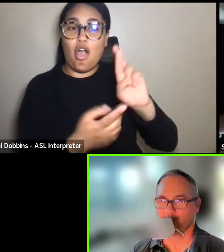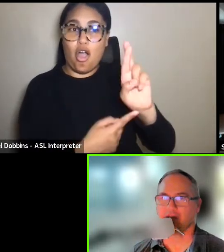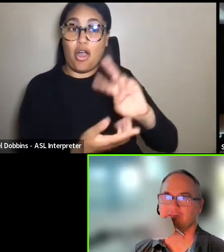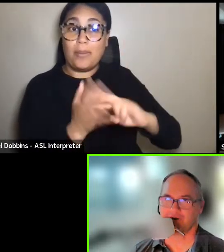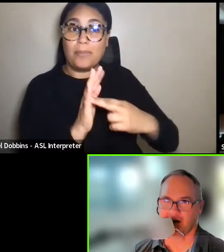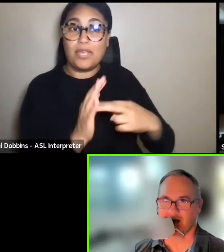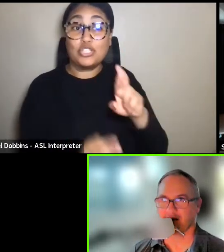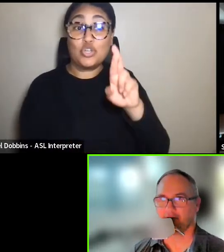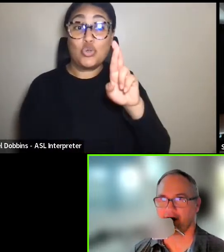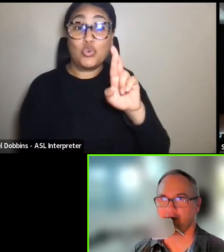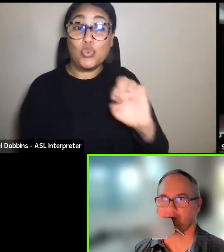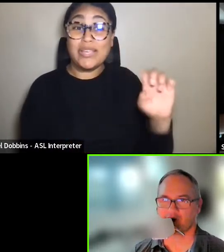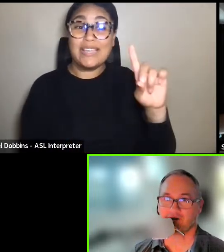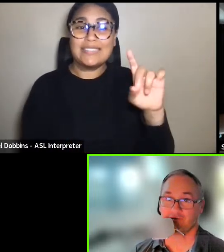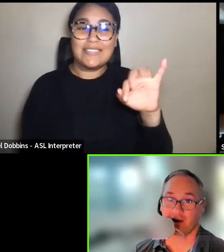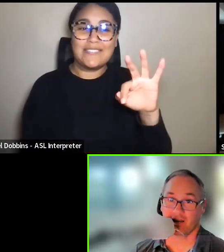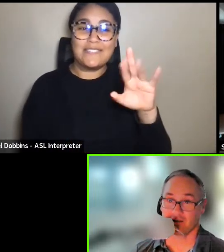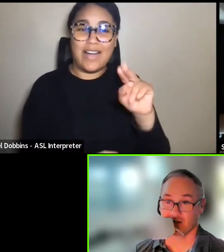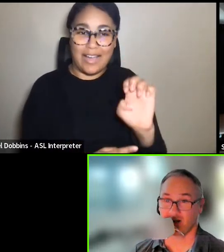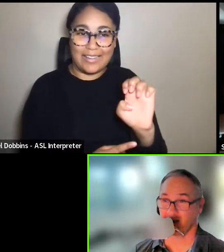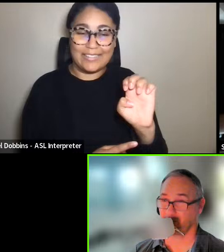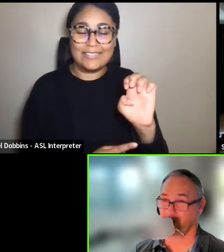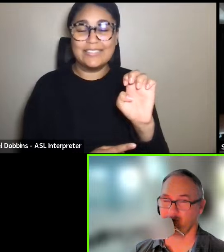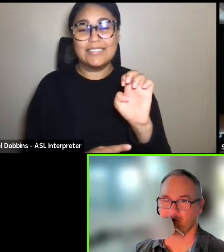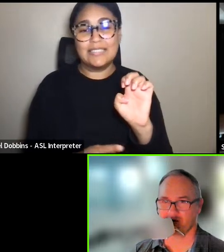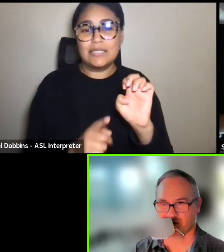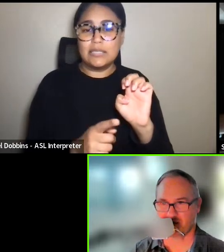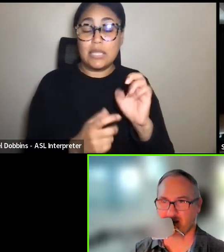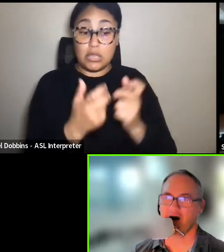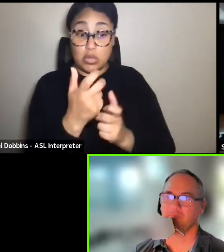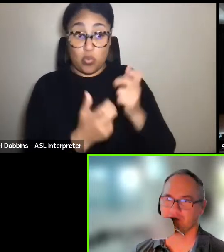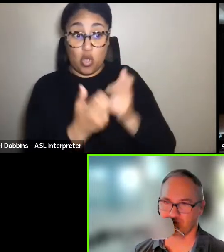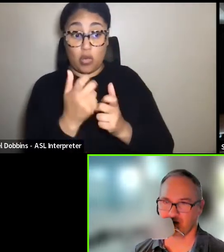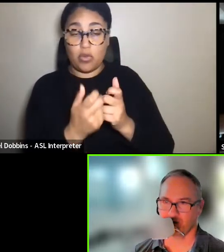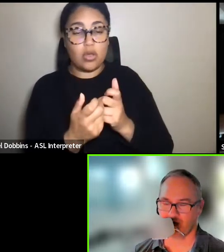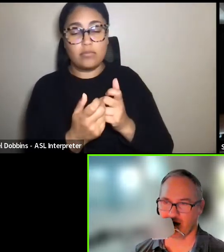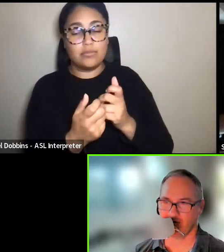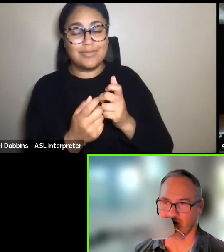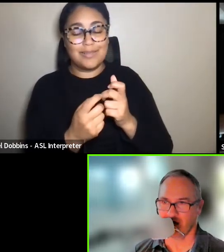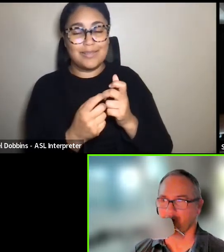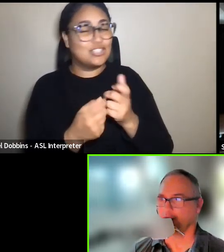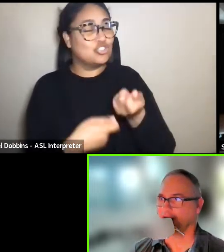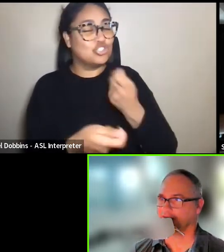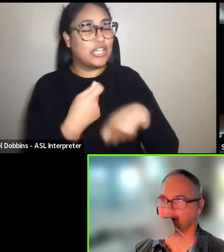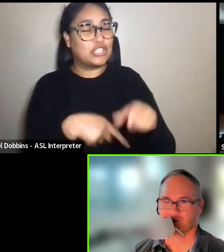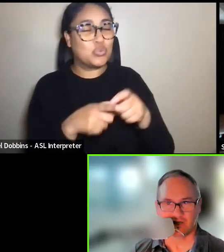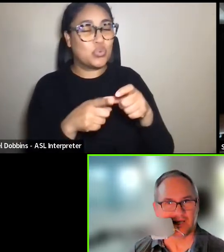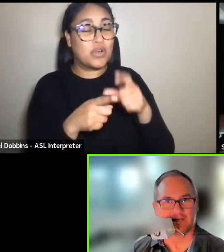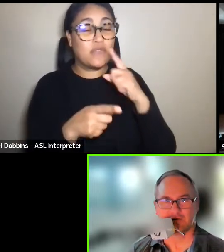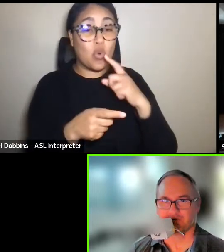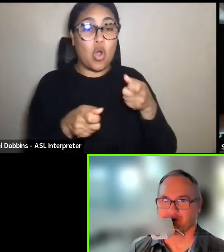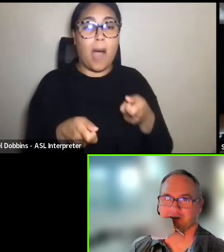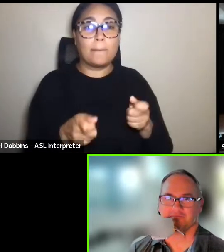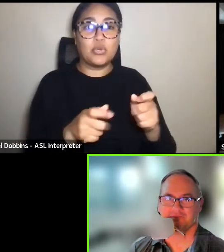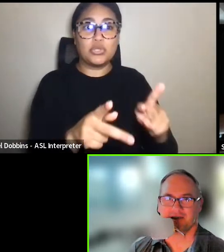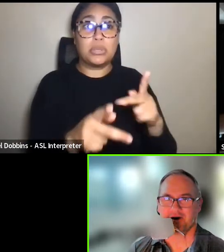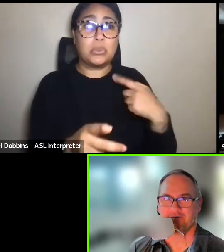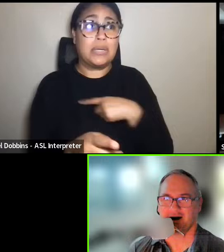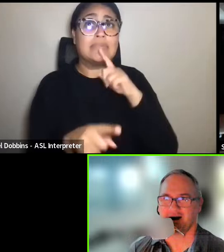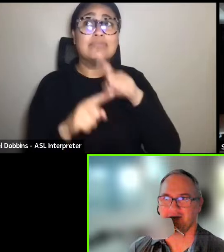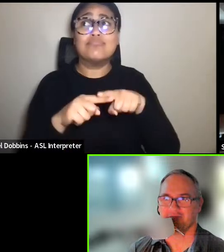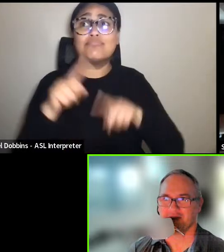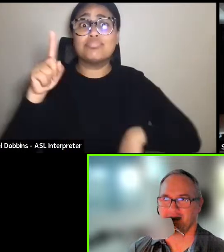right? Redefining the problem, redefining not the problem, but to me the opportunity we have when we have such diverse,